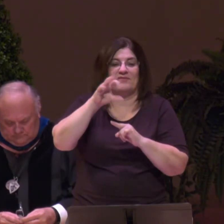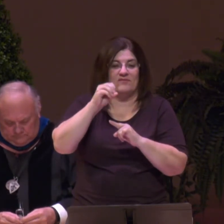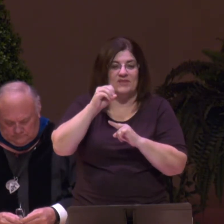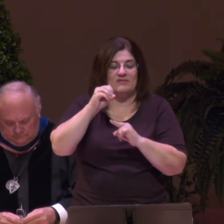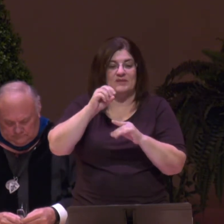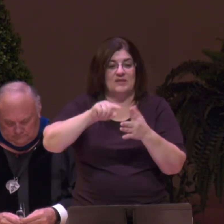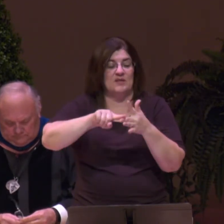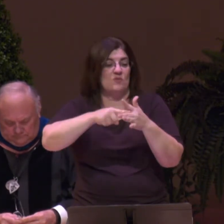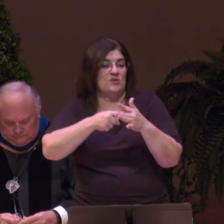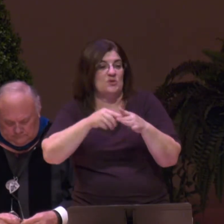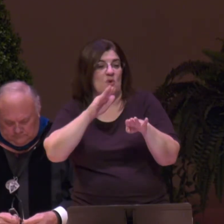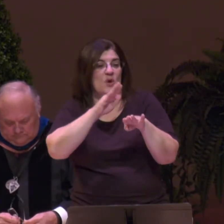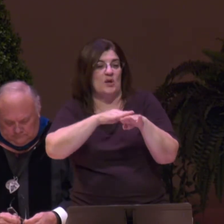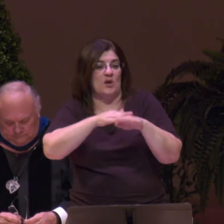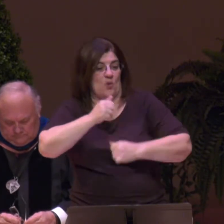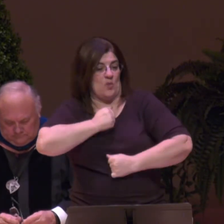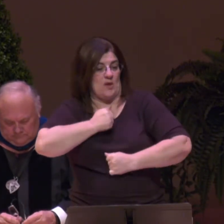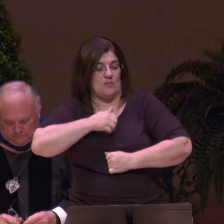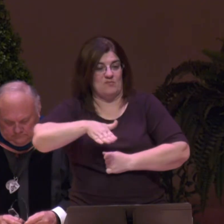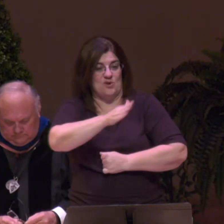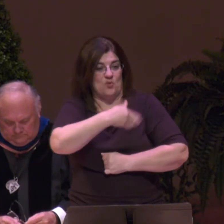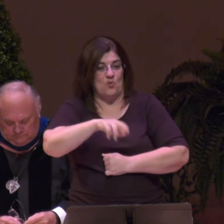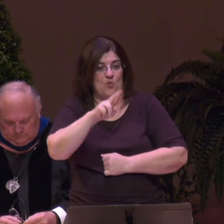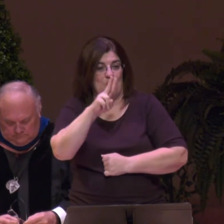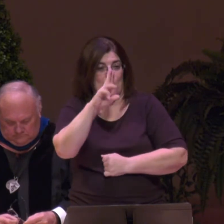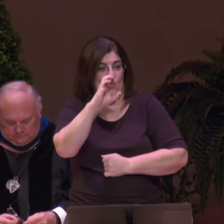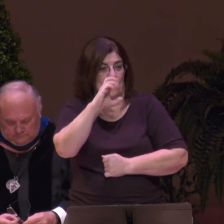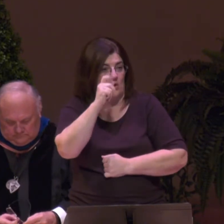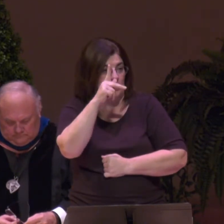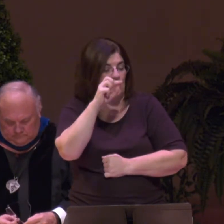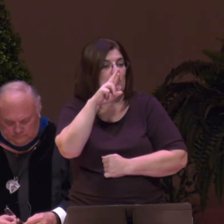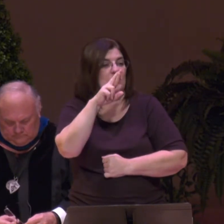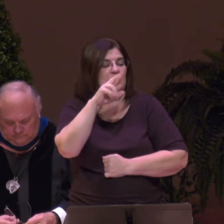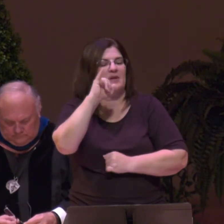Rucker and our service to the military began in